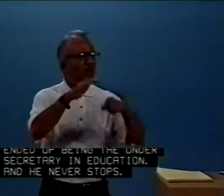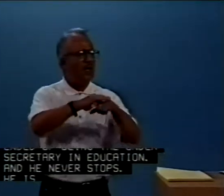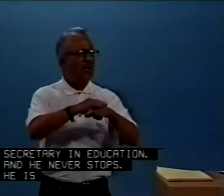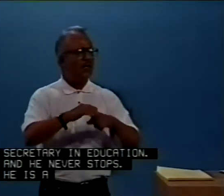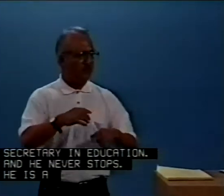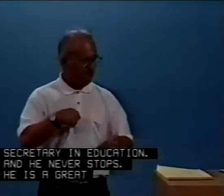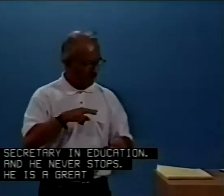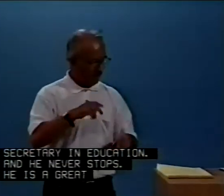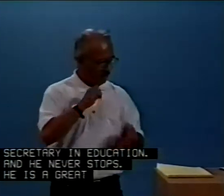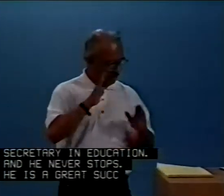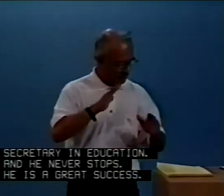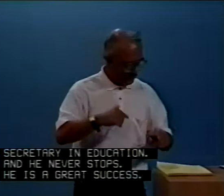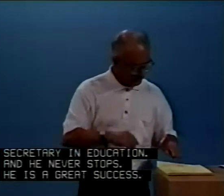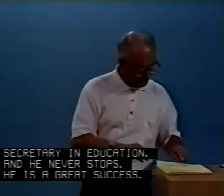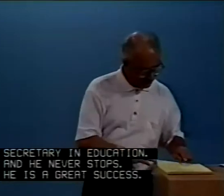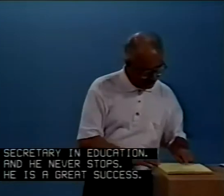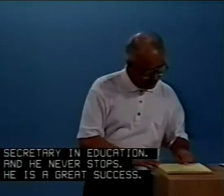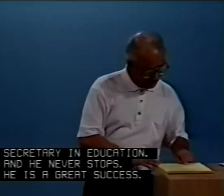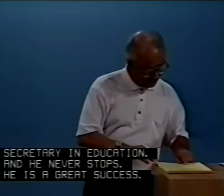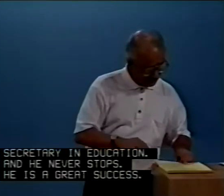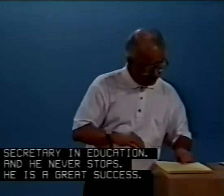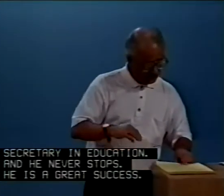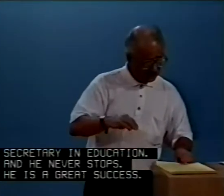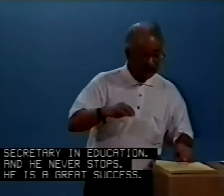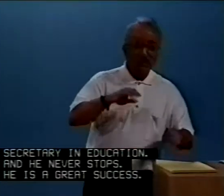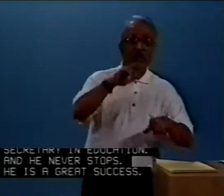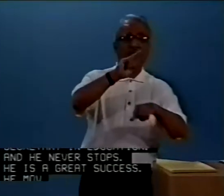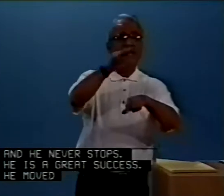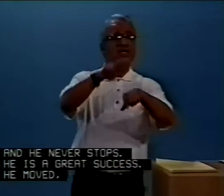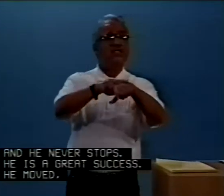He moved, expanded the horizons that we can achieve.